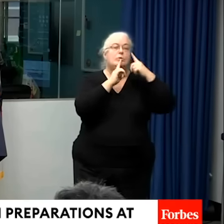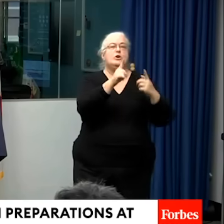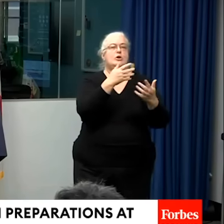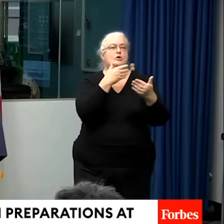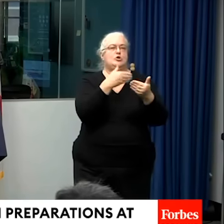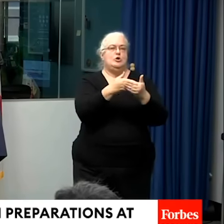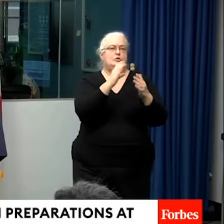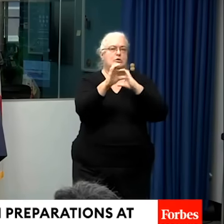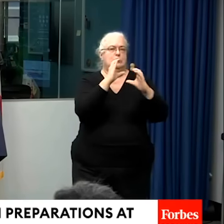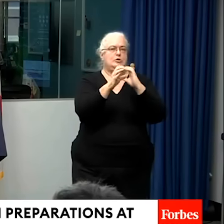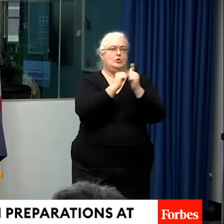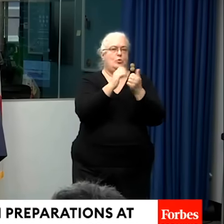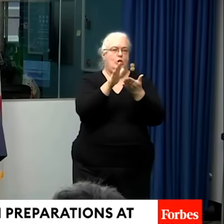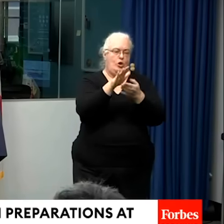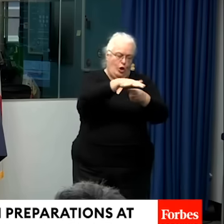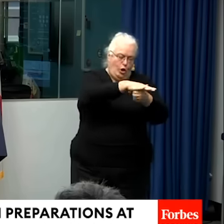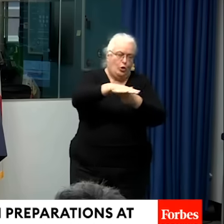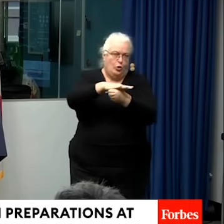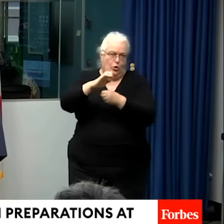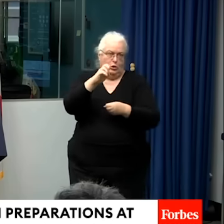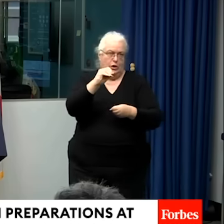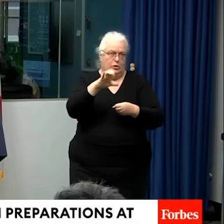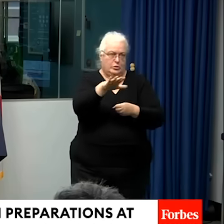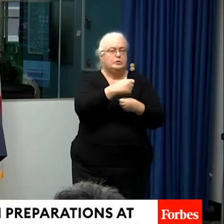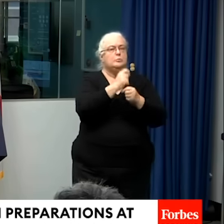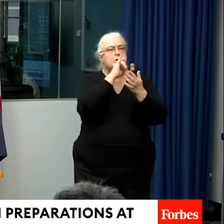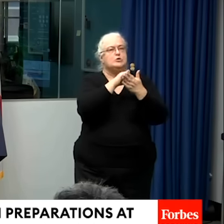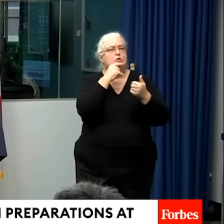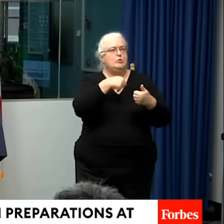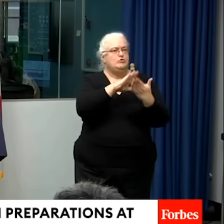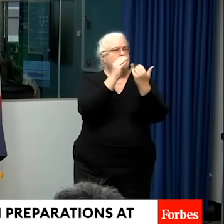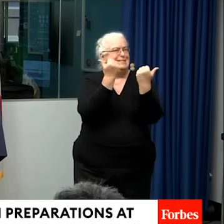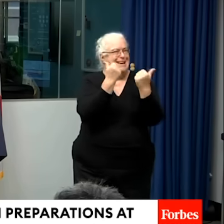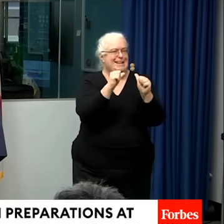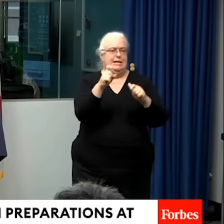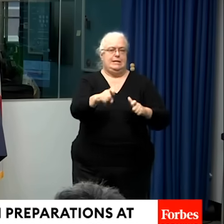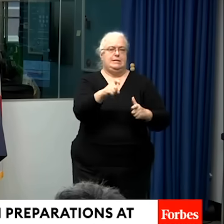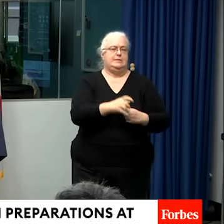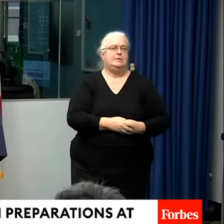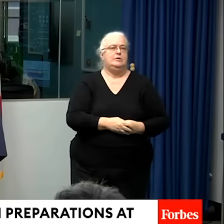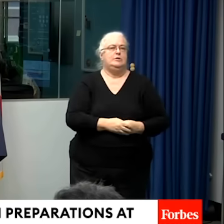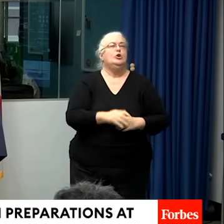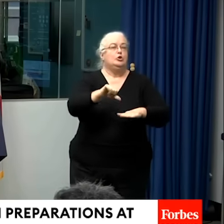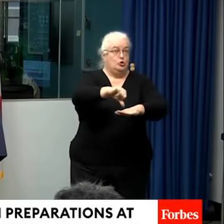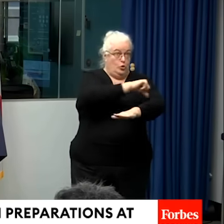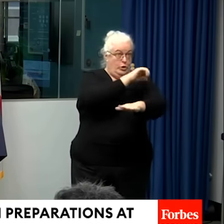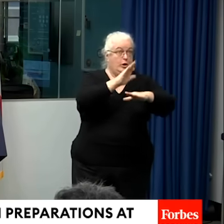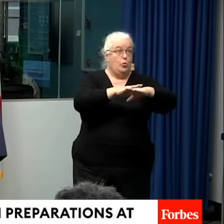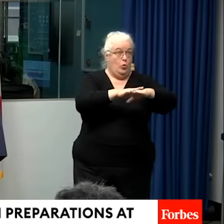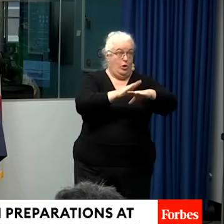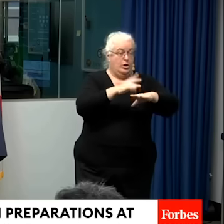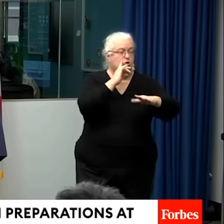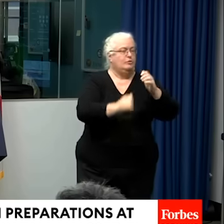with all county emergency management offices to ensure we are addressing any unmet needs. A tornado watch remains in effect